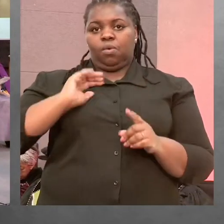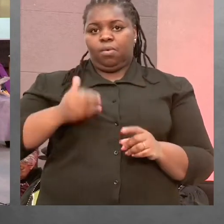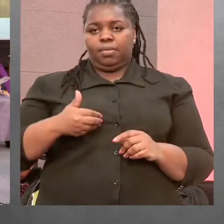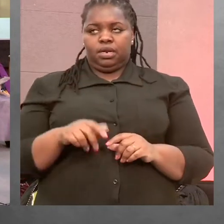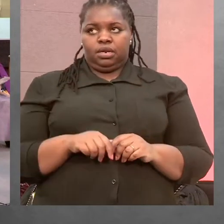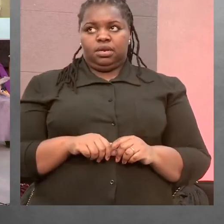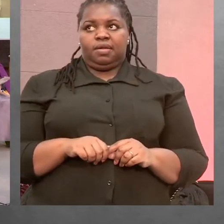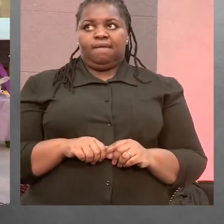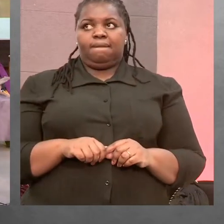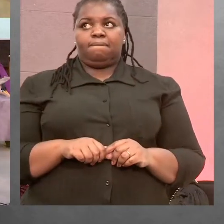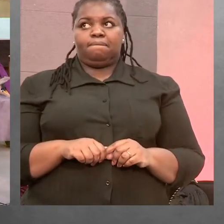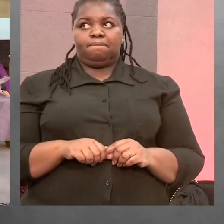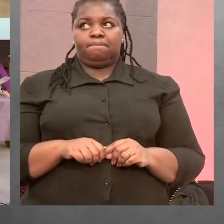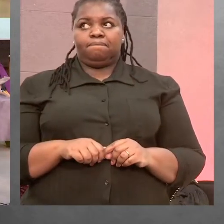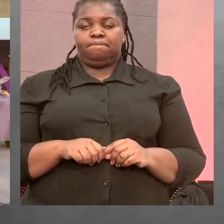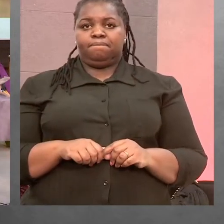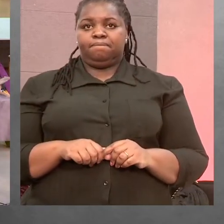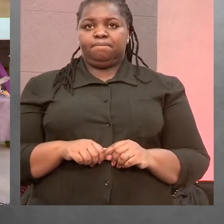And